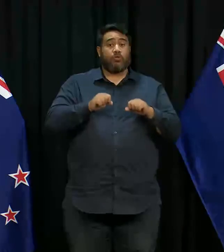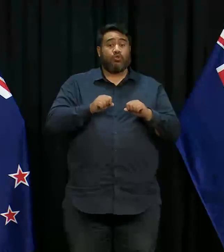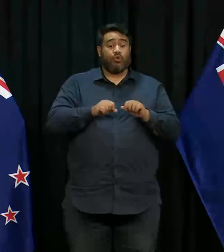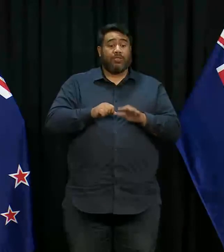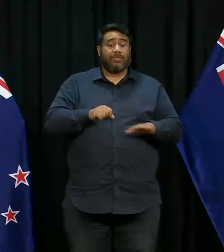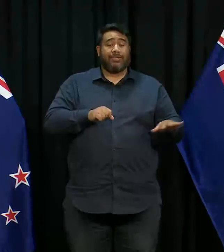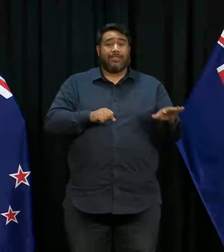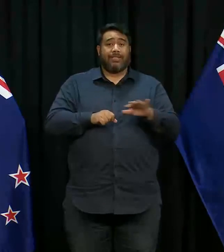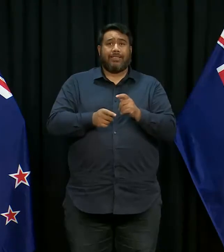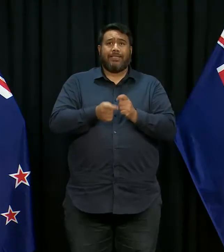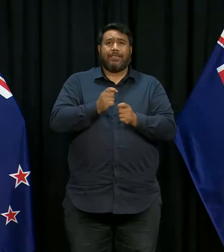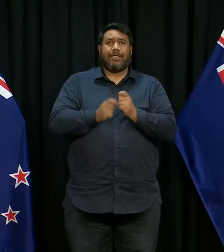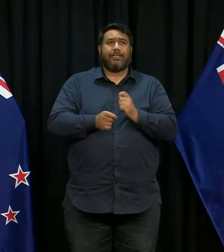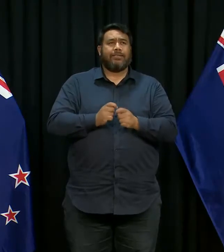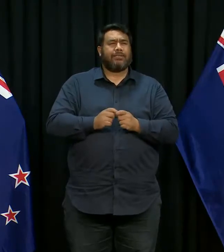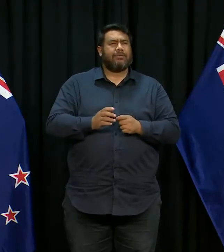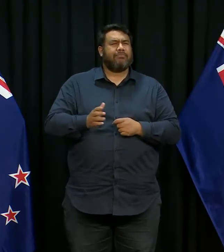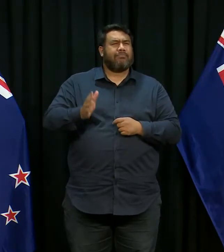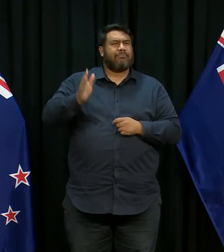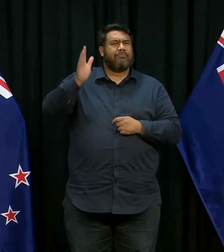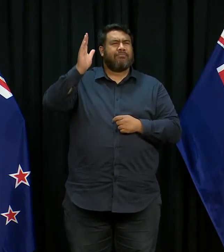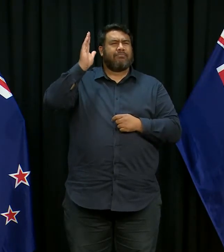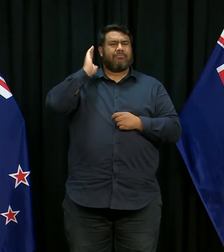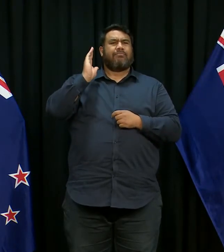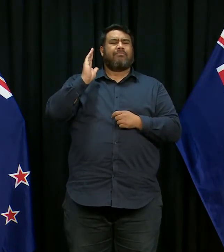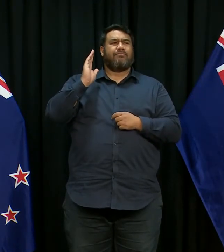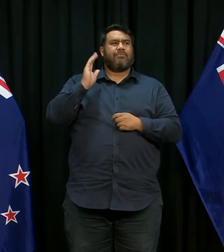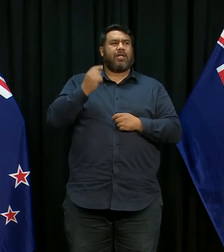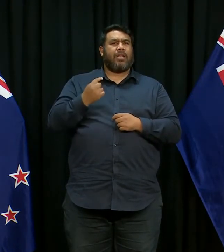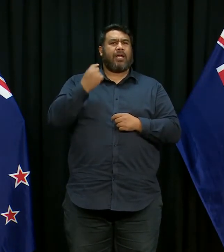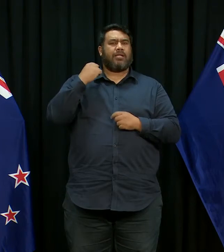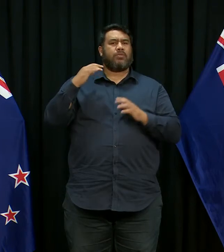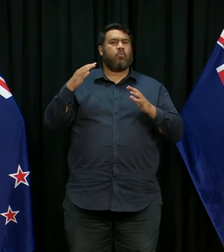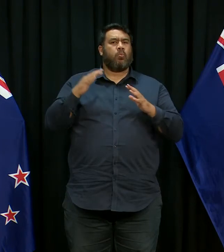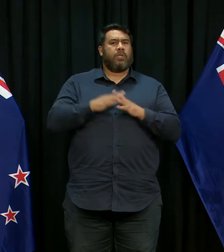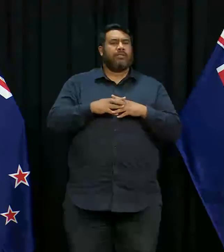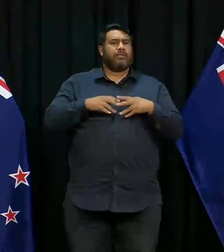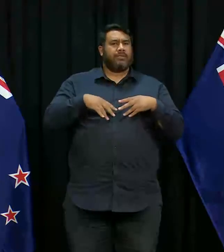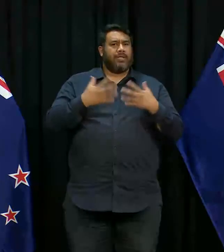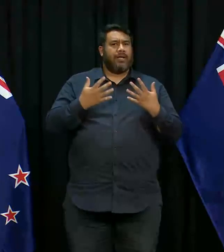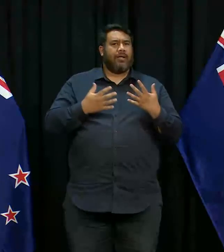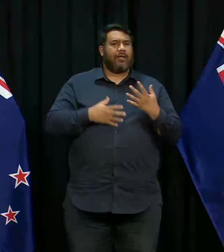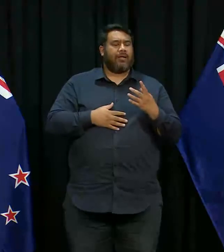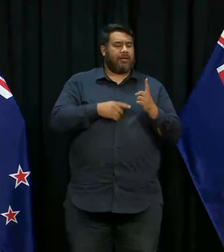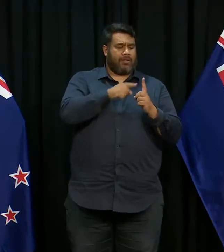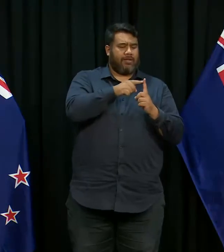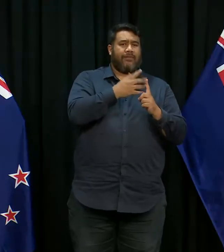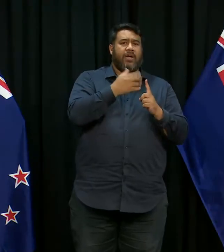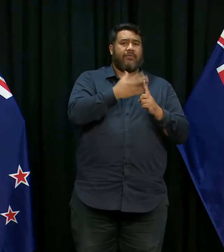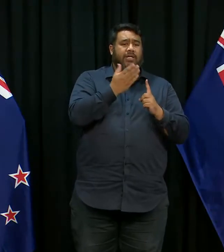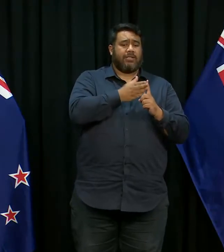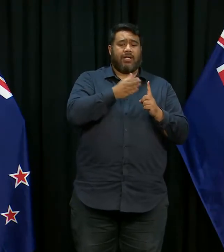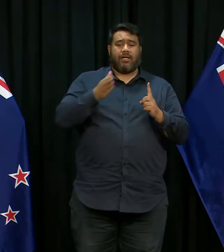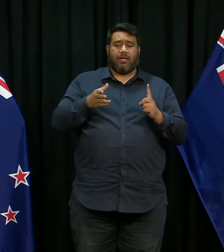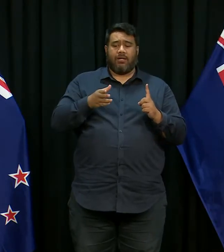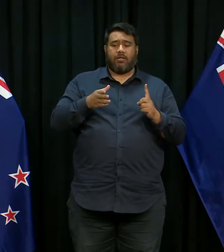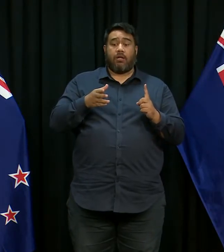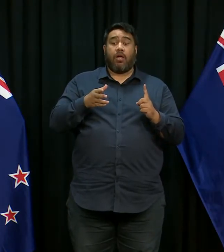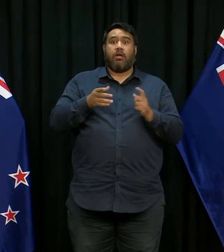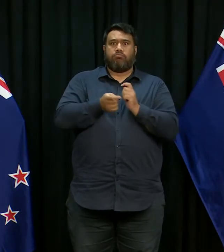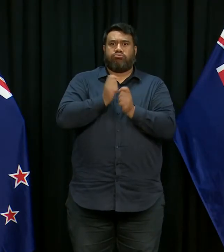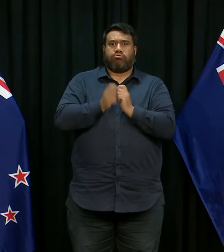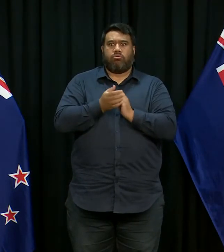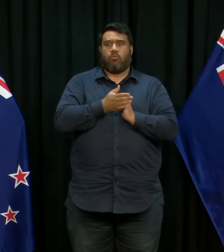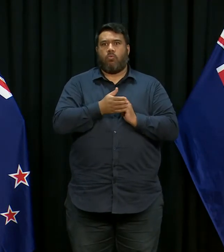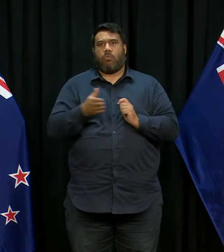started from day 5 after the exposure event, which was last Wednesday, so that's reassuring. So we're quite comfortable with all the negative